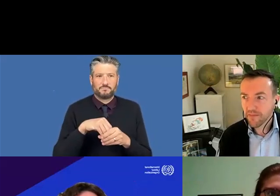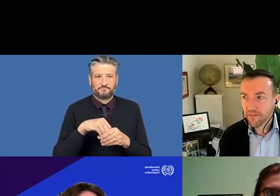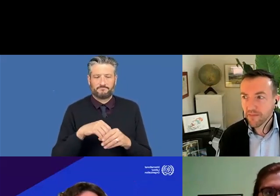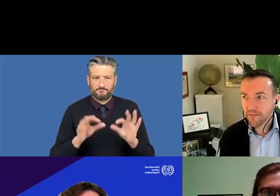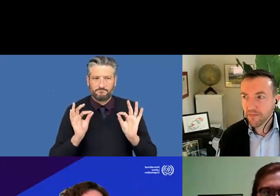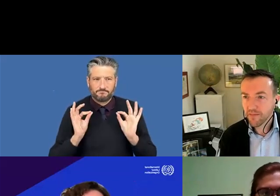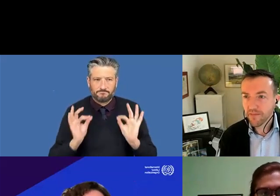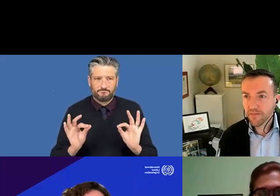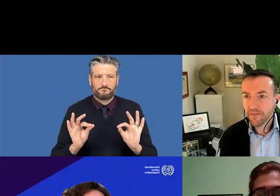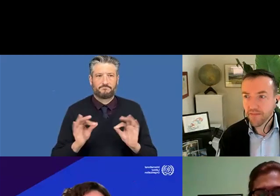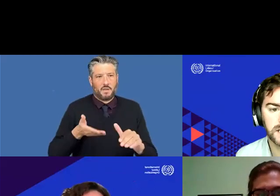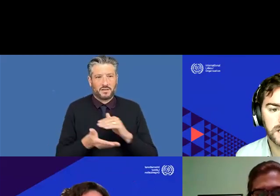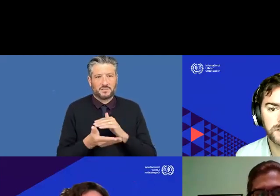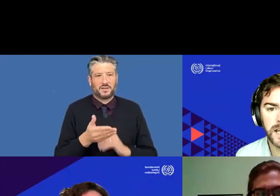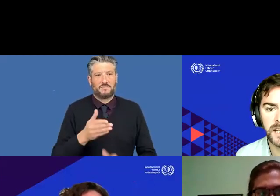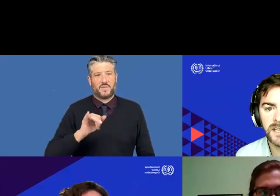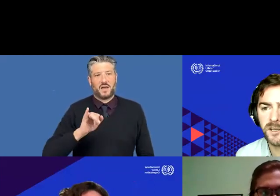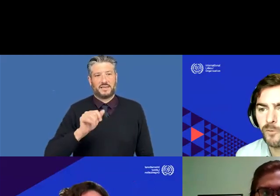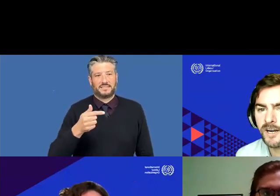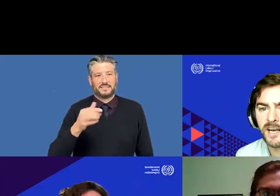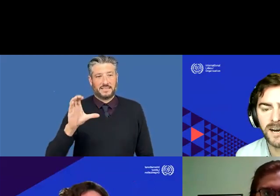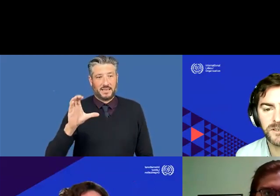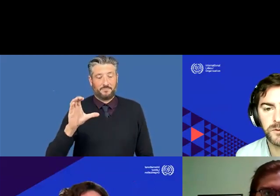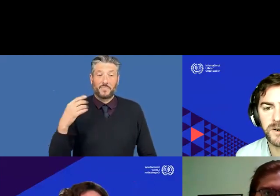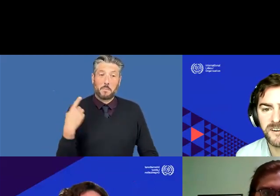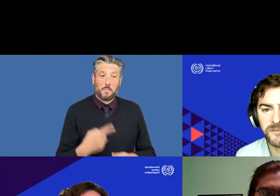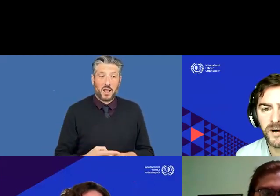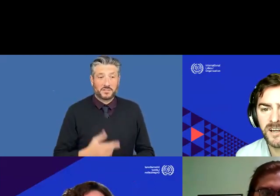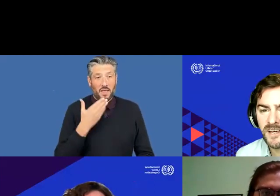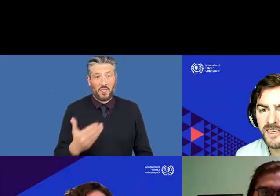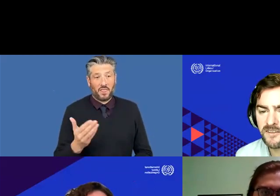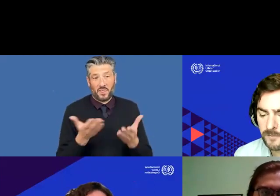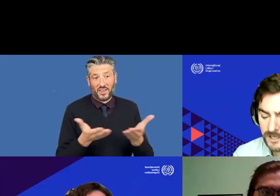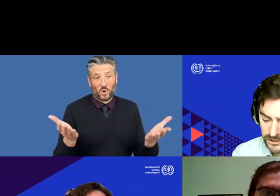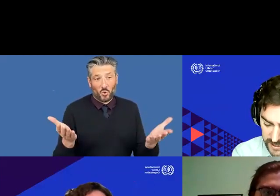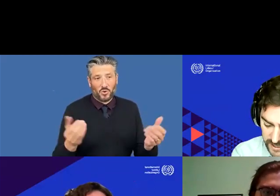the participants who have been joining us today, in the morning, afternoon, wherever